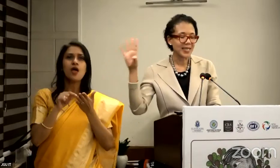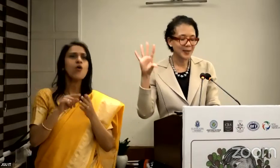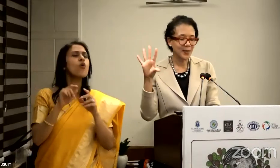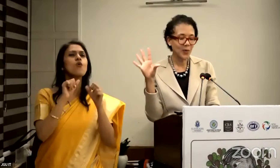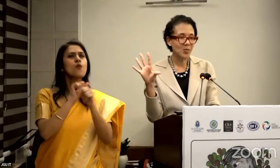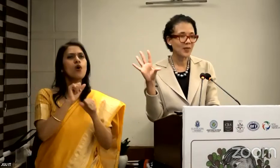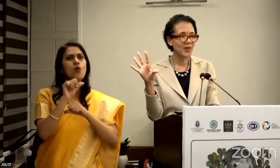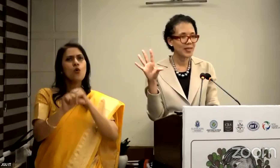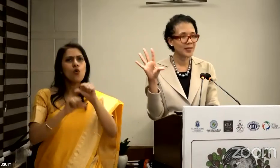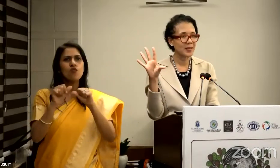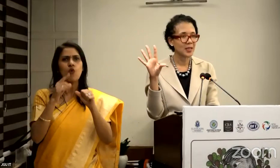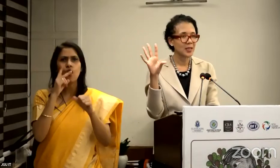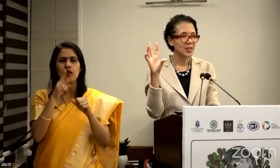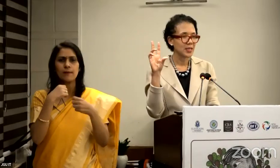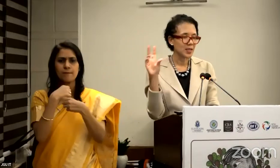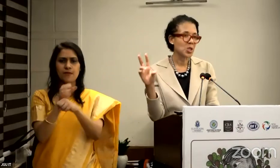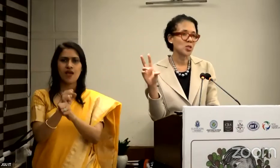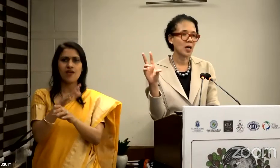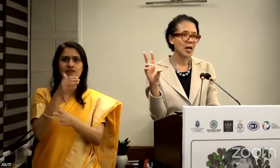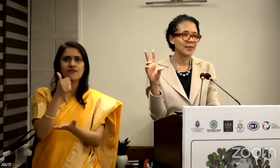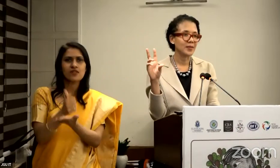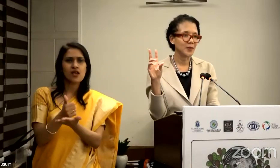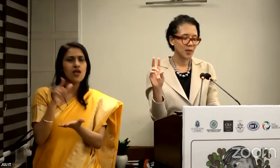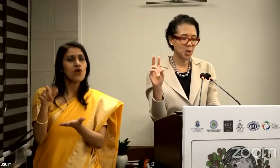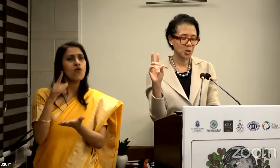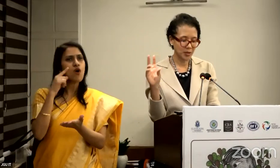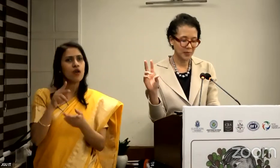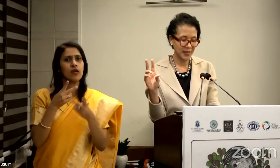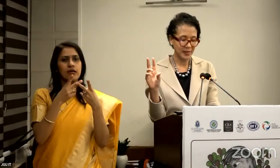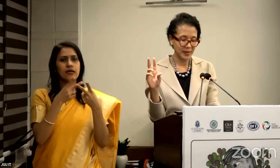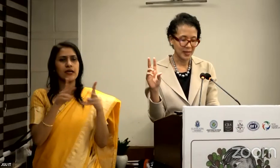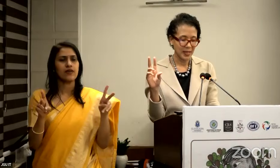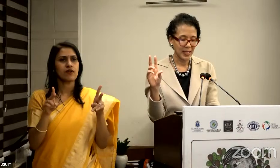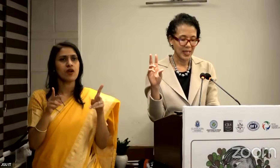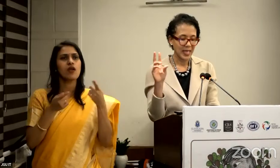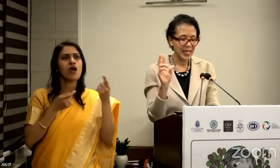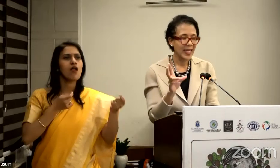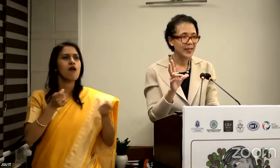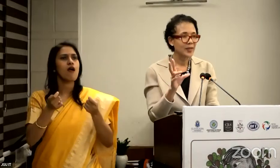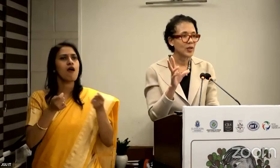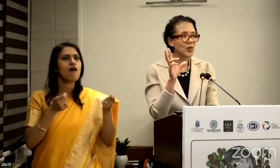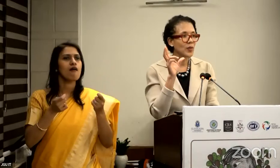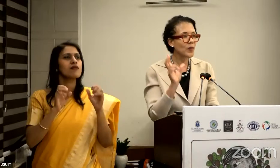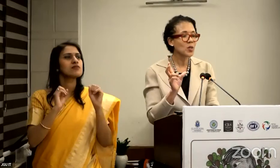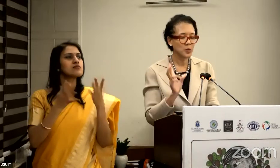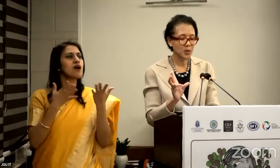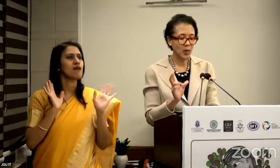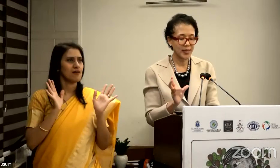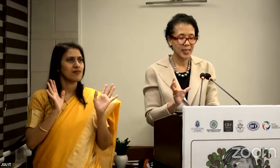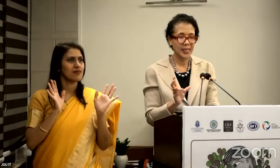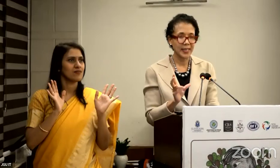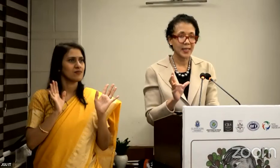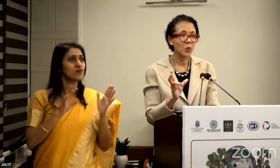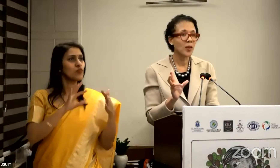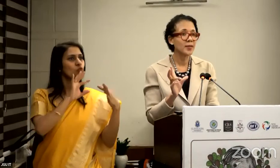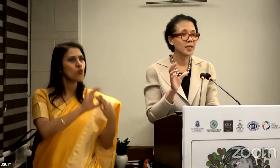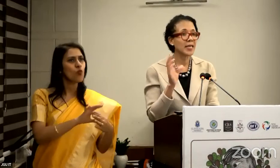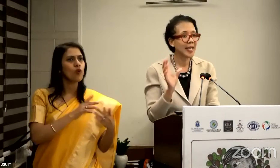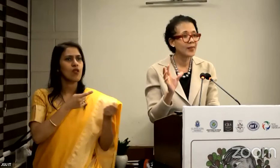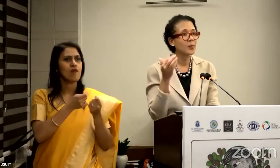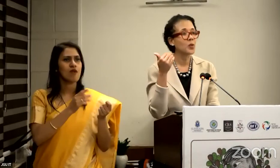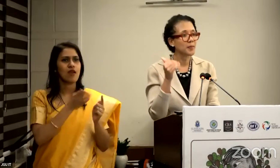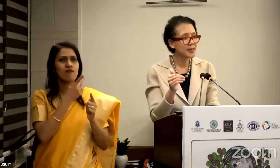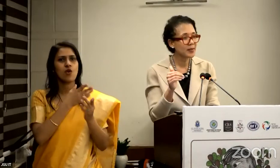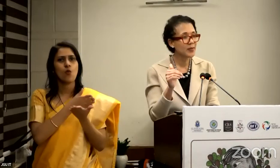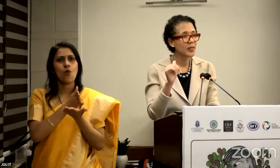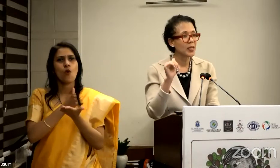regime in the form of this decision on differential treatment, again, the form was quite telling. It was,